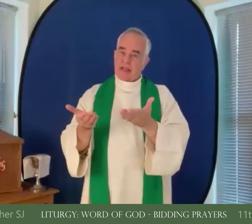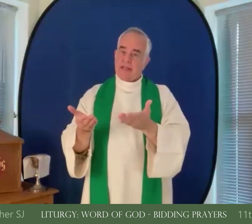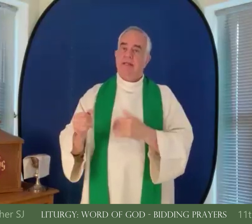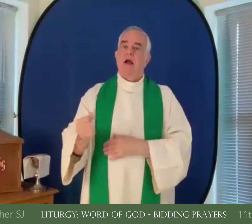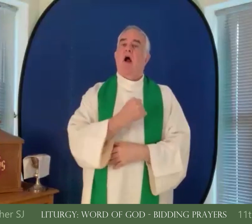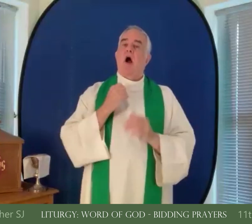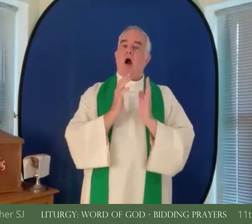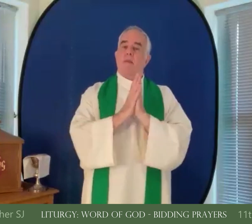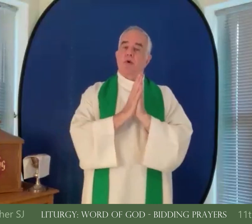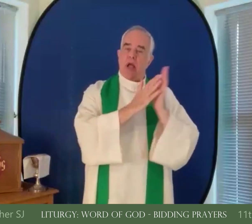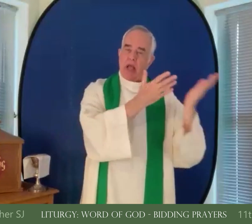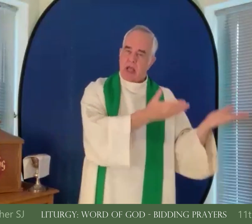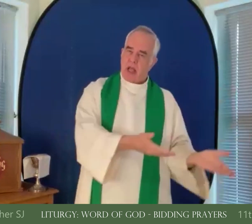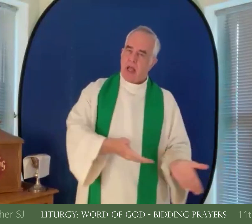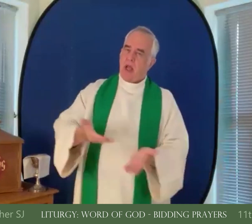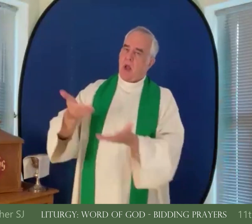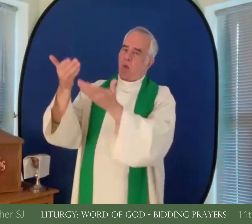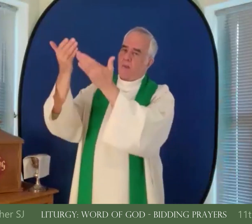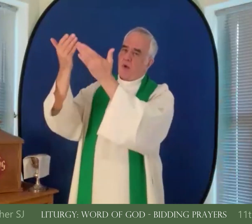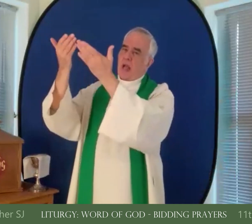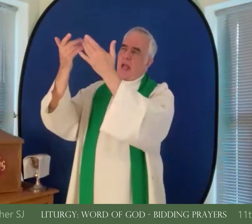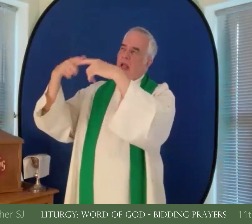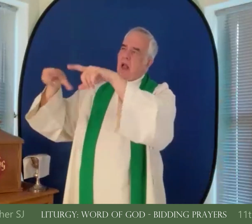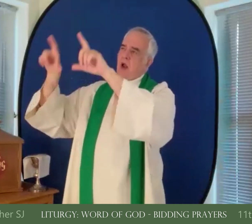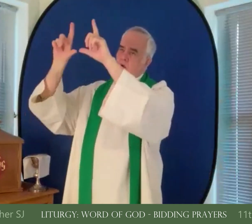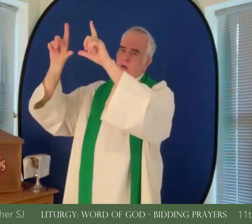this opera the great room.